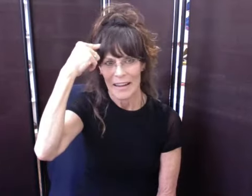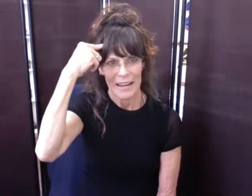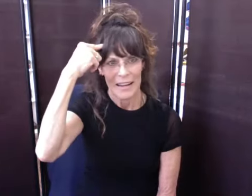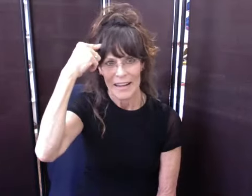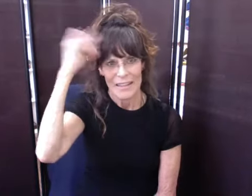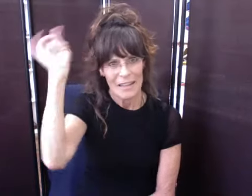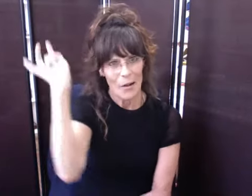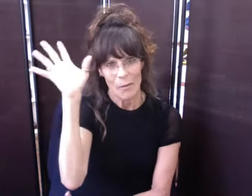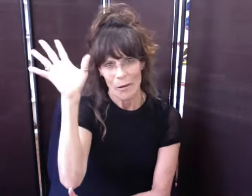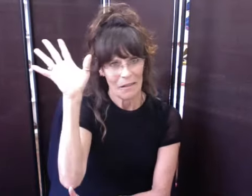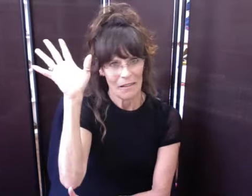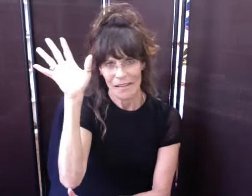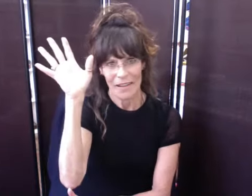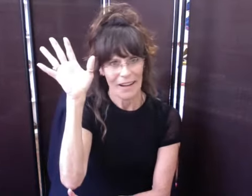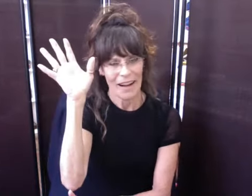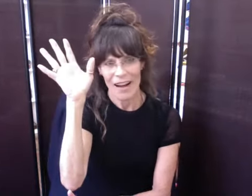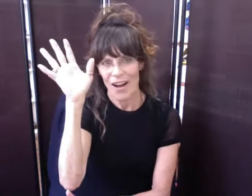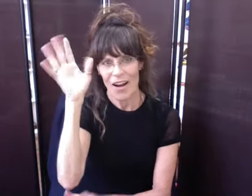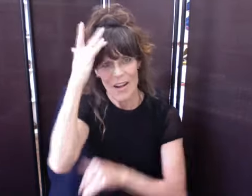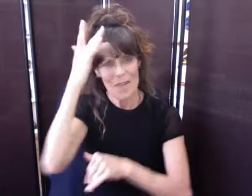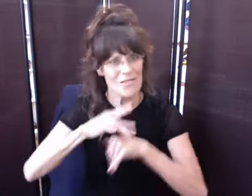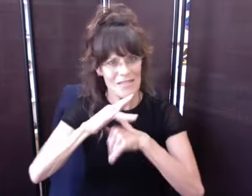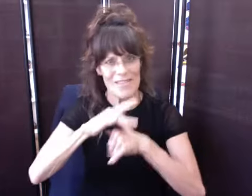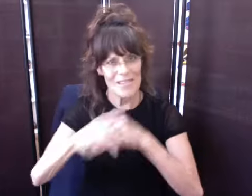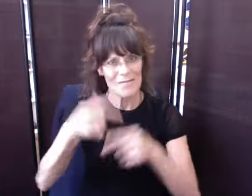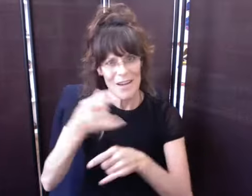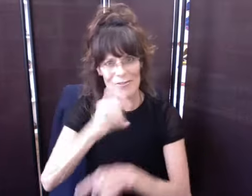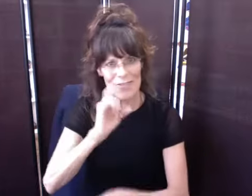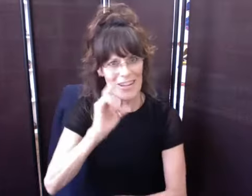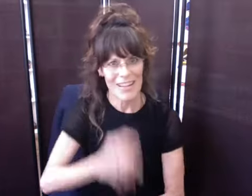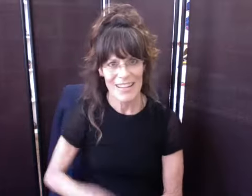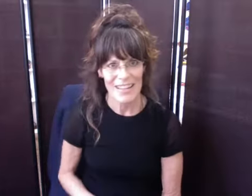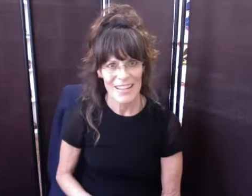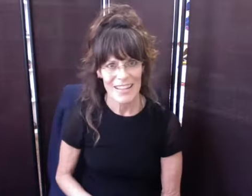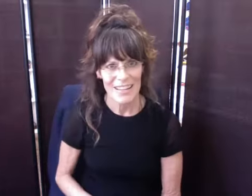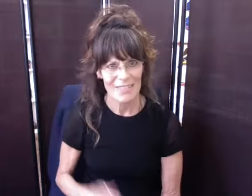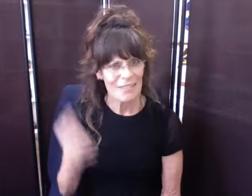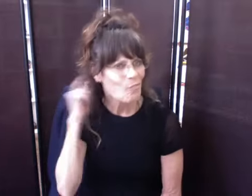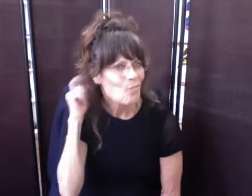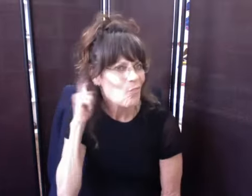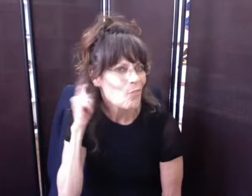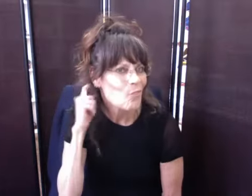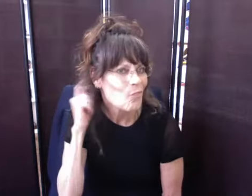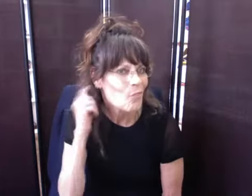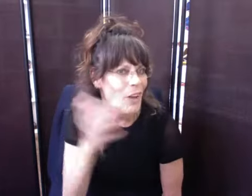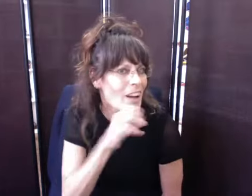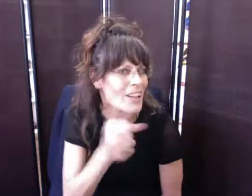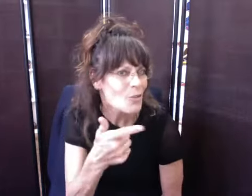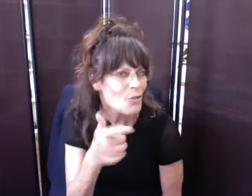head would get me back to drinking by things like, you know what, man, you're 24, like, come on, you're making a big deal.